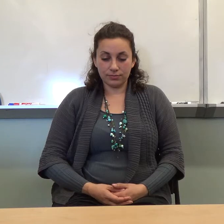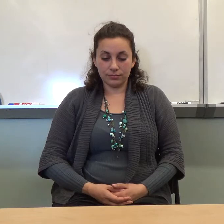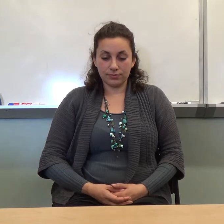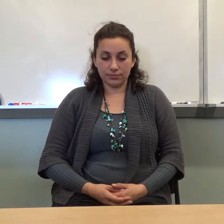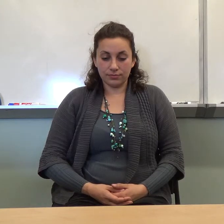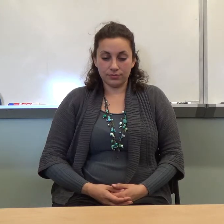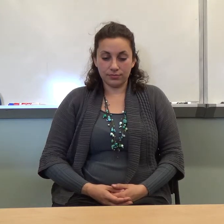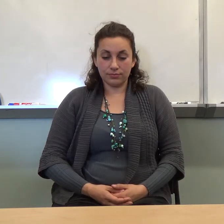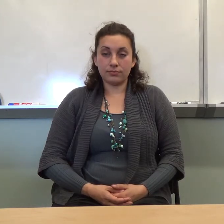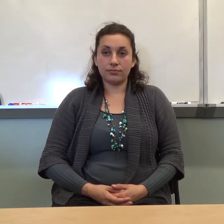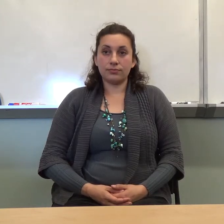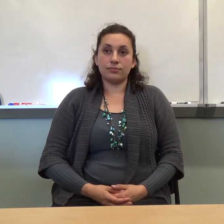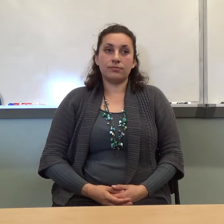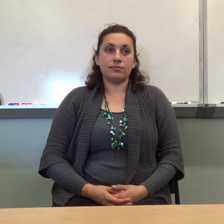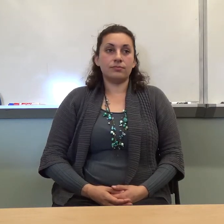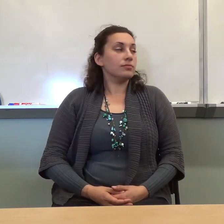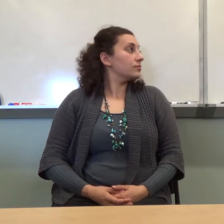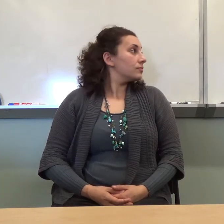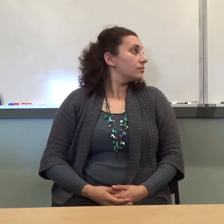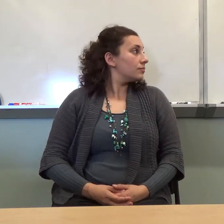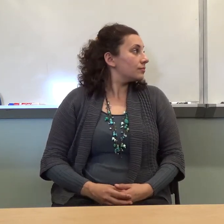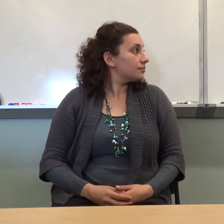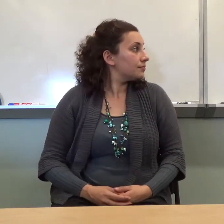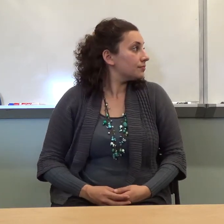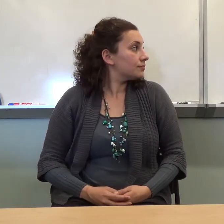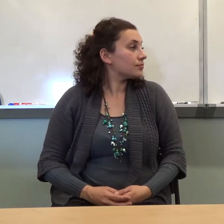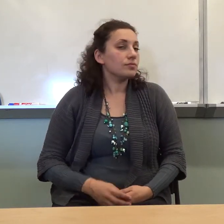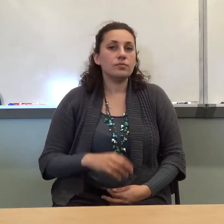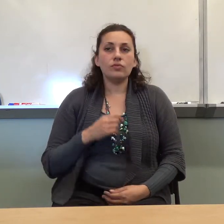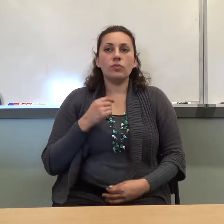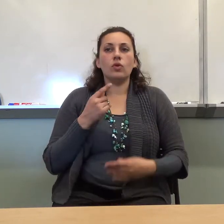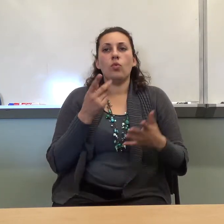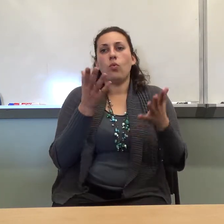So they want you to be able to go back and forth between these things.